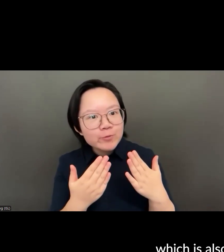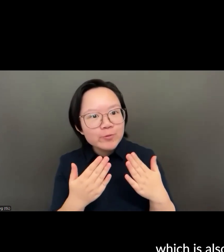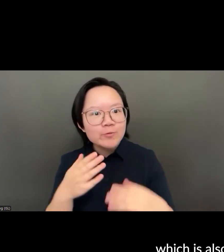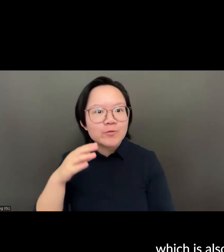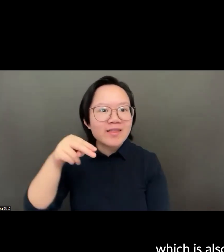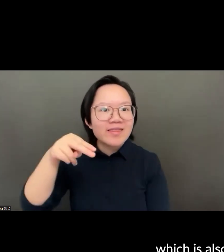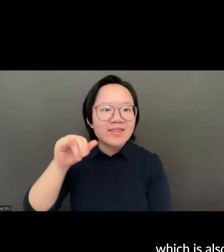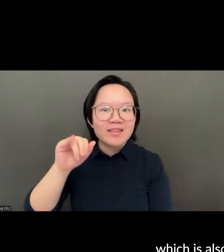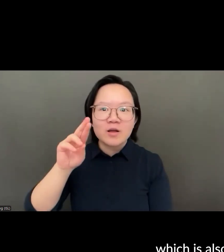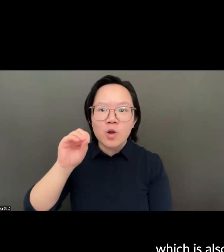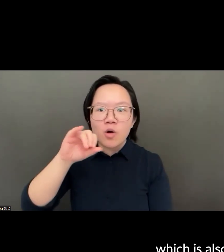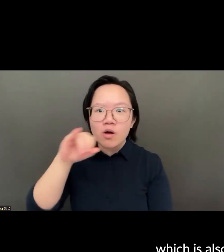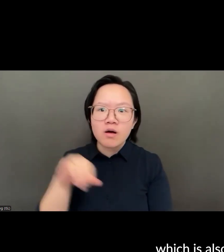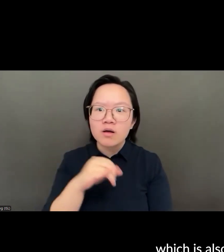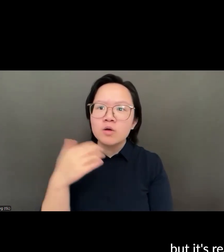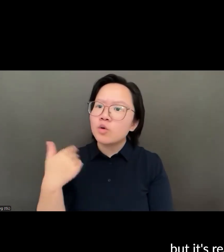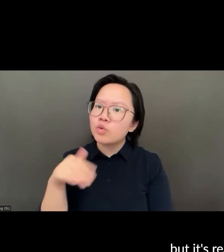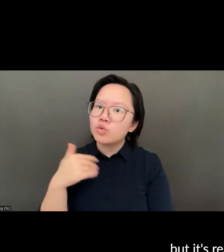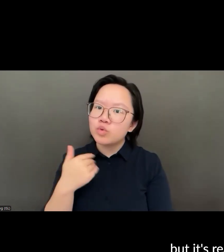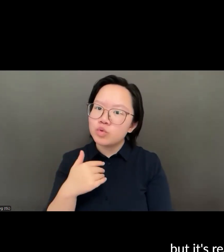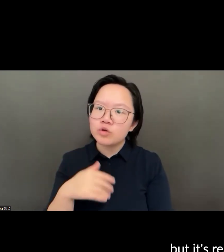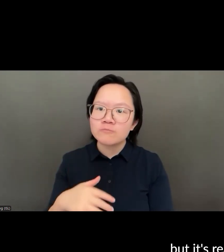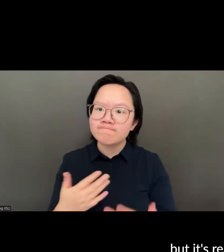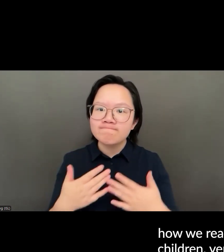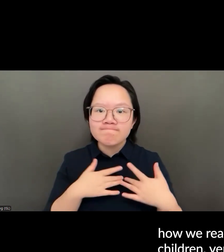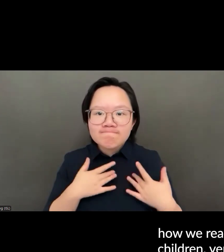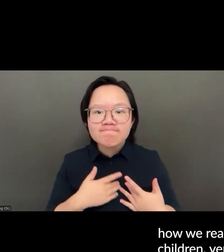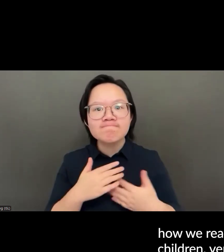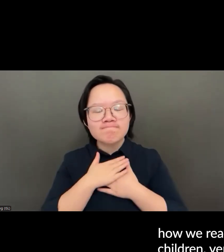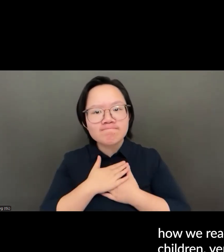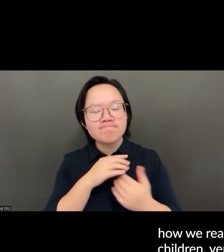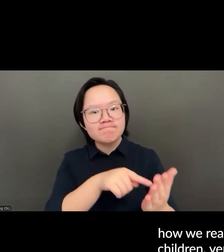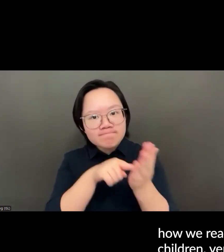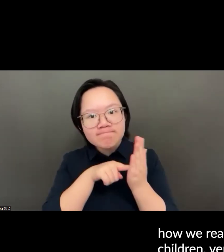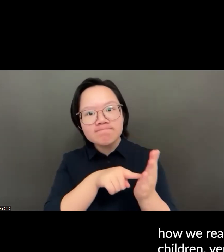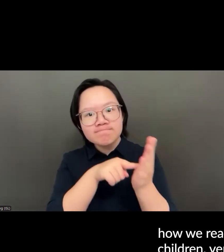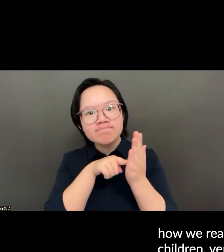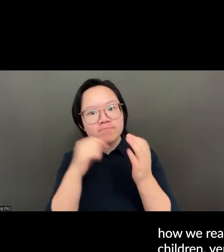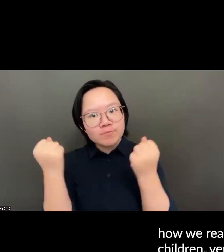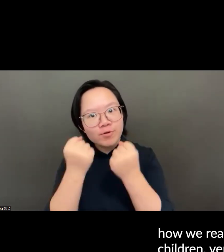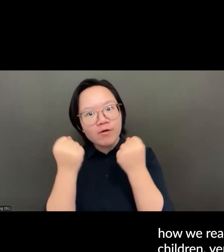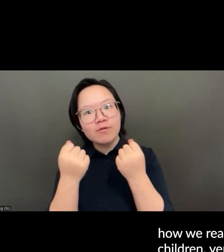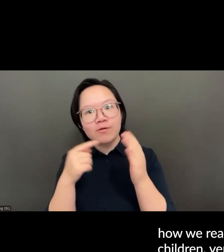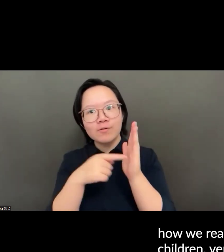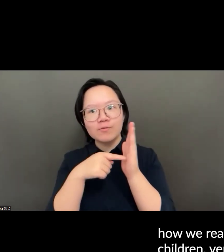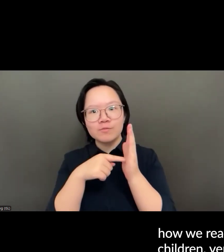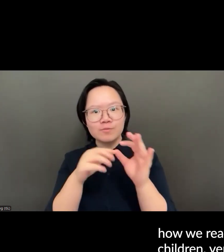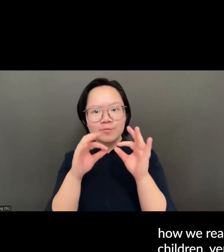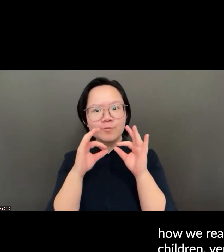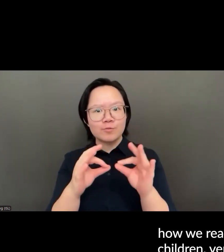question, which is also about children, but it's really looking at how we reached vulnerable children in very